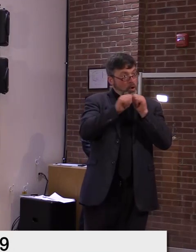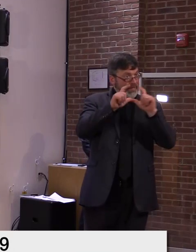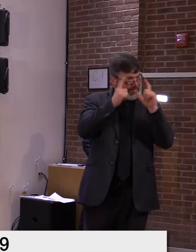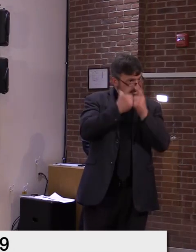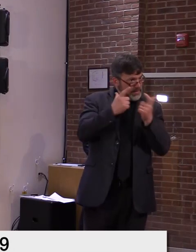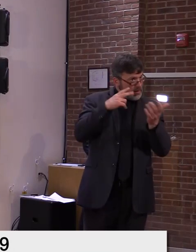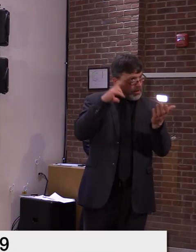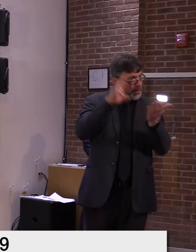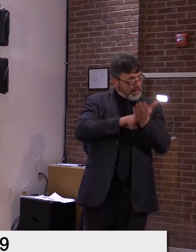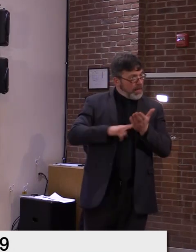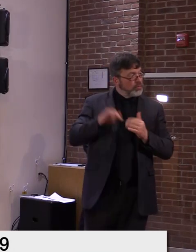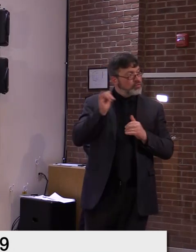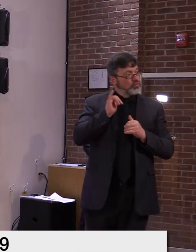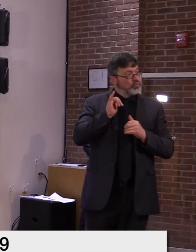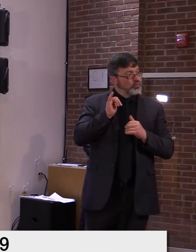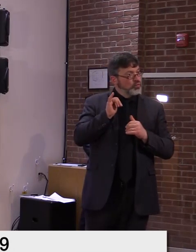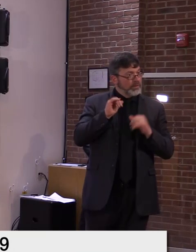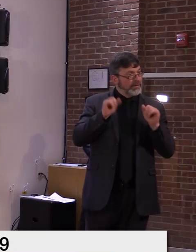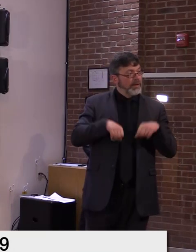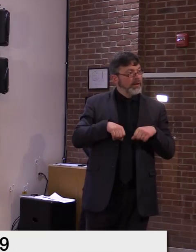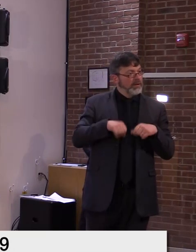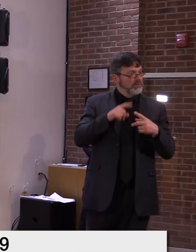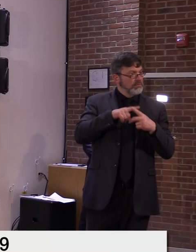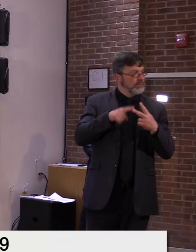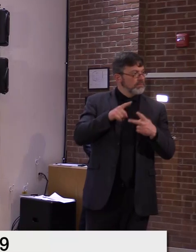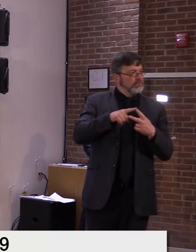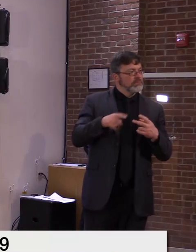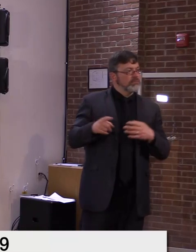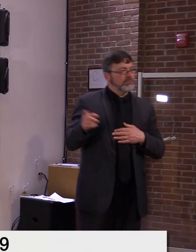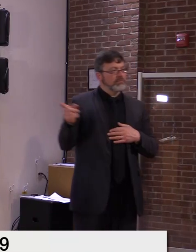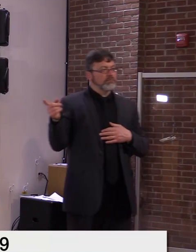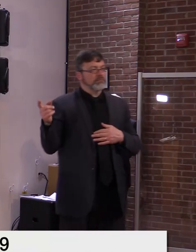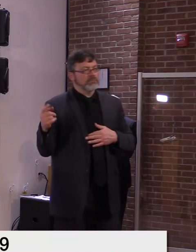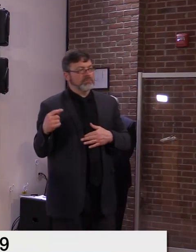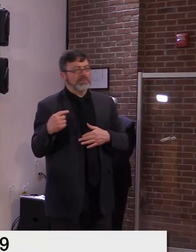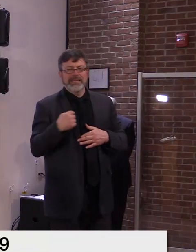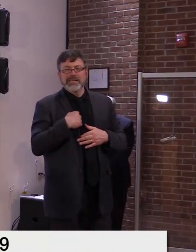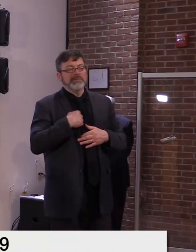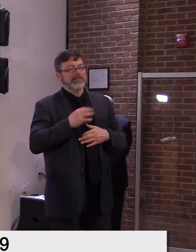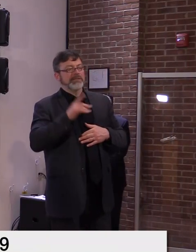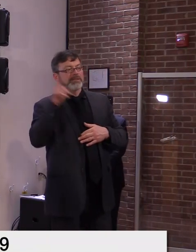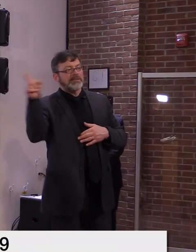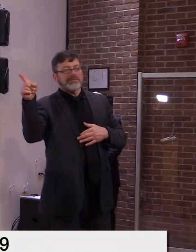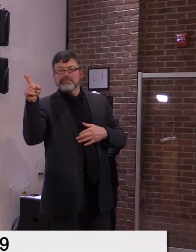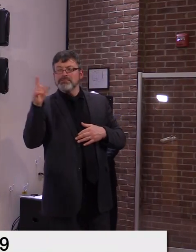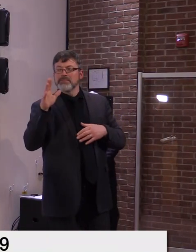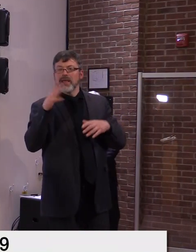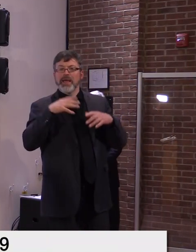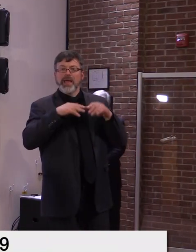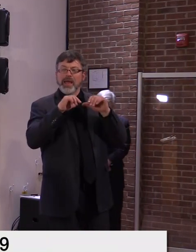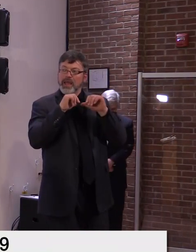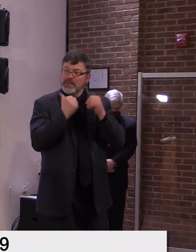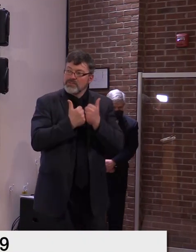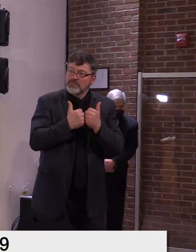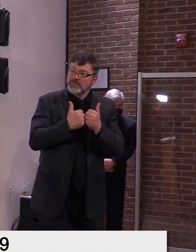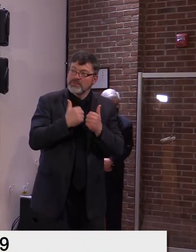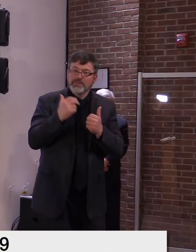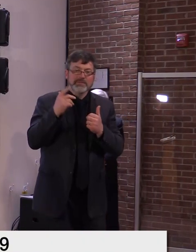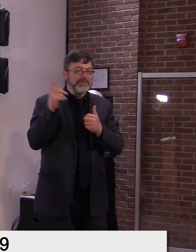I probably should let Deputy Secretary Boucher answer, but we want people to be creative about this. We want there